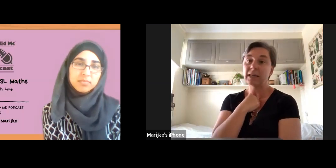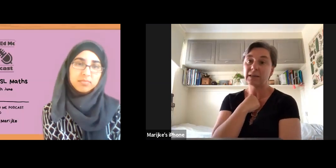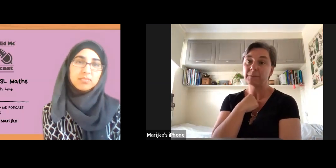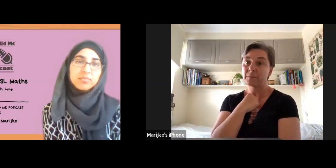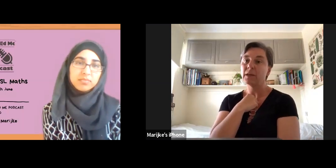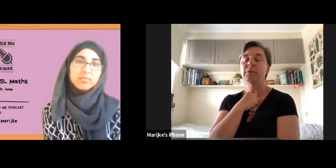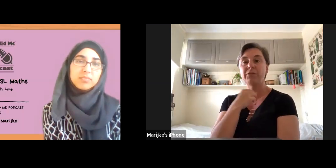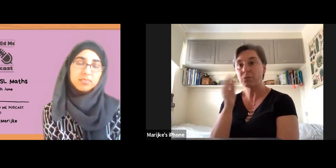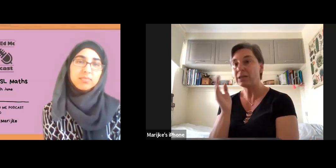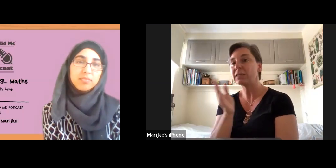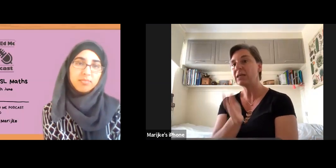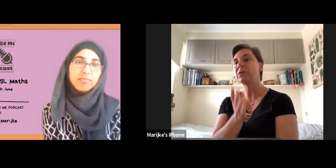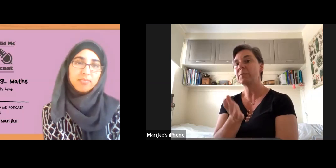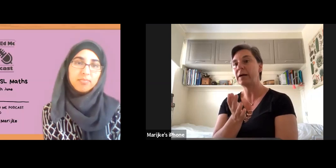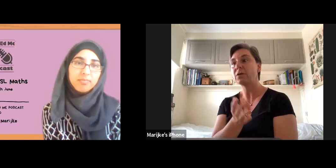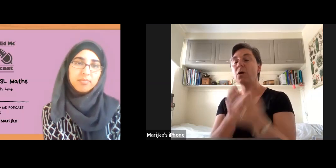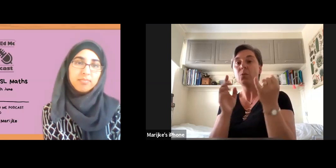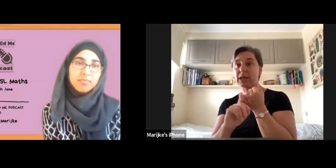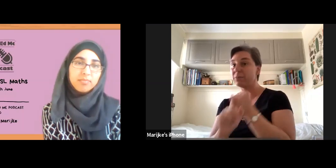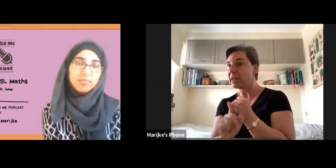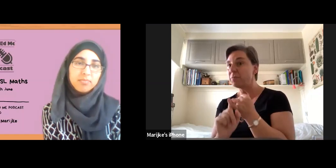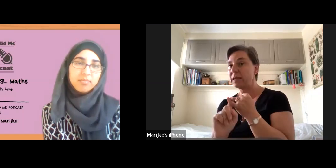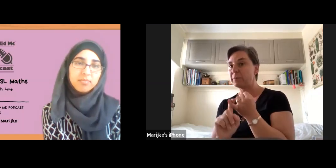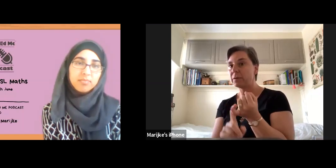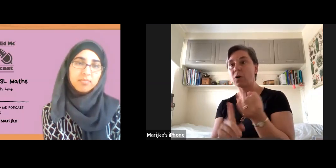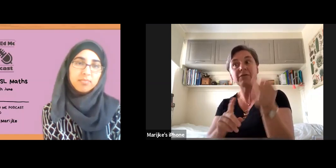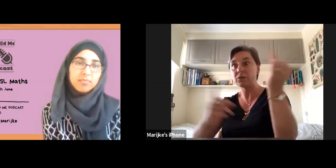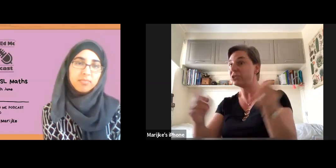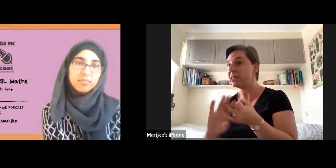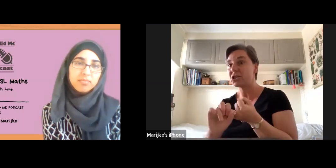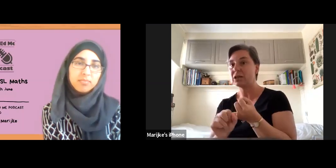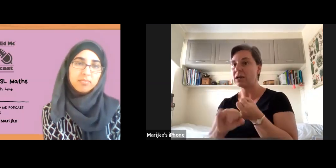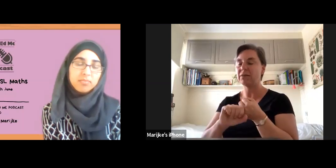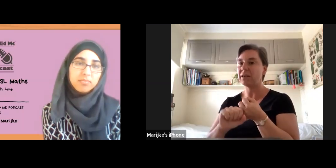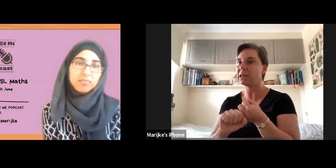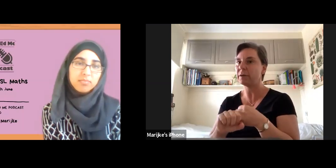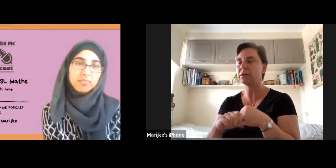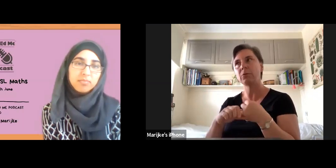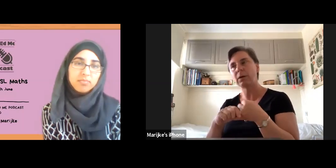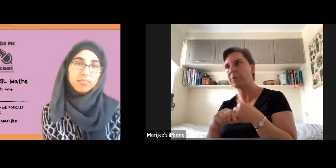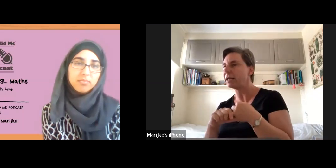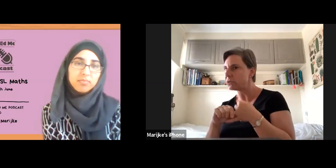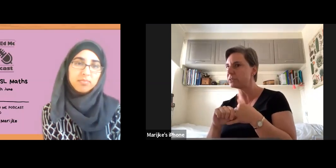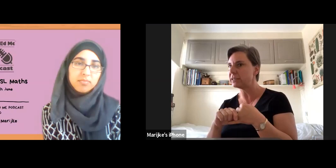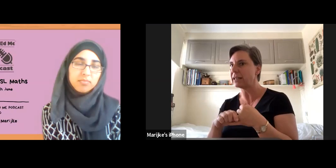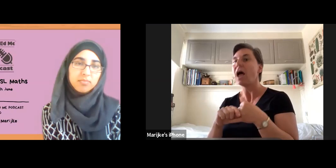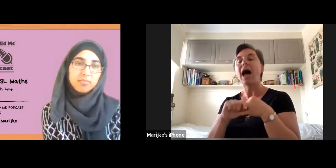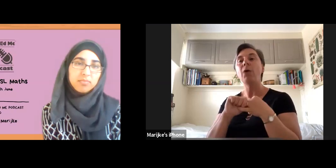that. But if you're really serious about working with deaf people, or if you're a teacher and you're thinking about, oh, I'm quite interested in that, I want